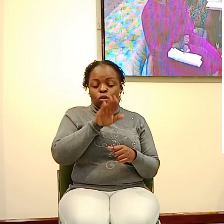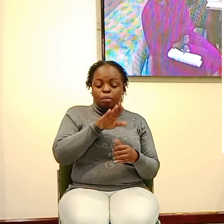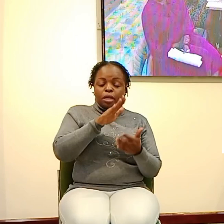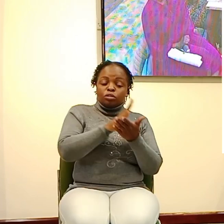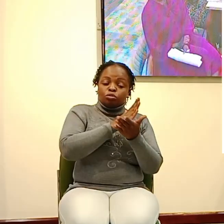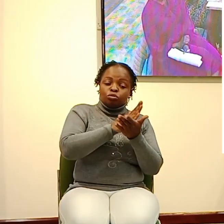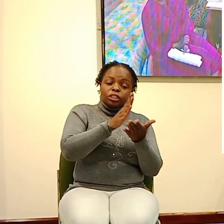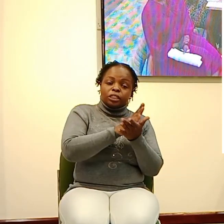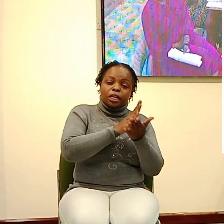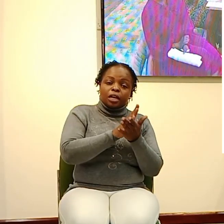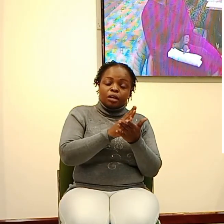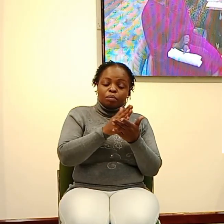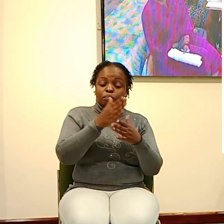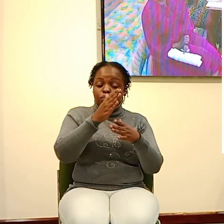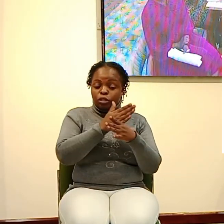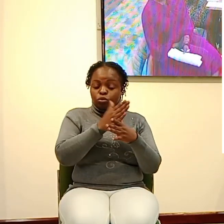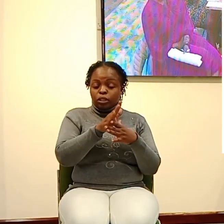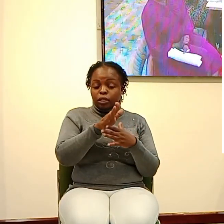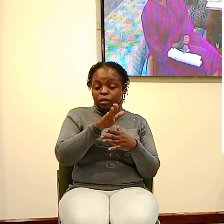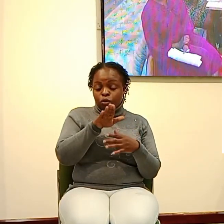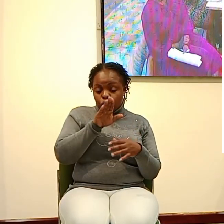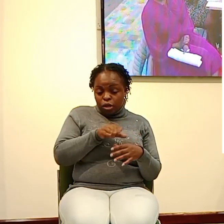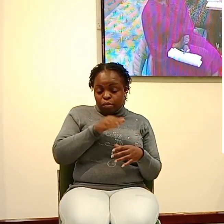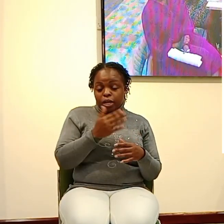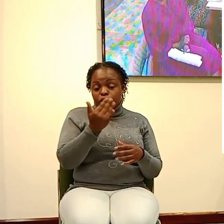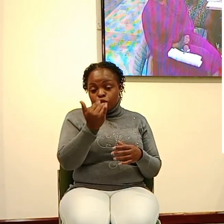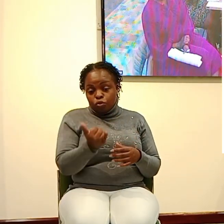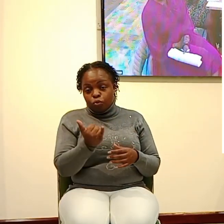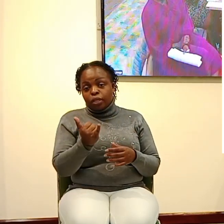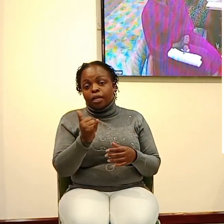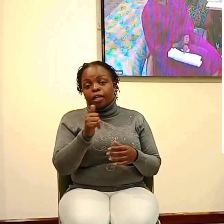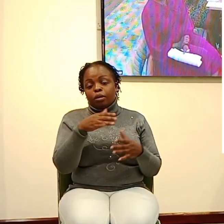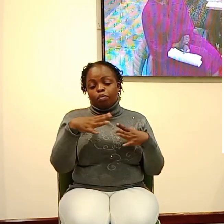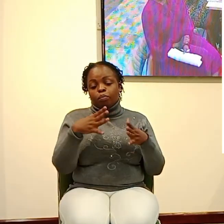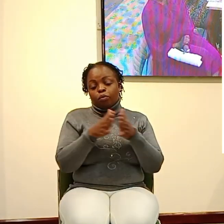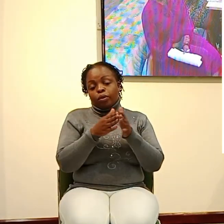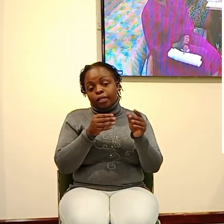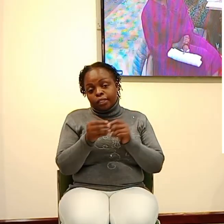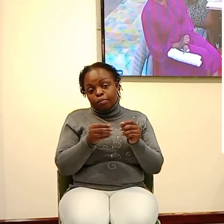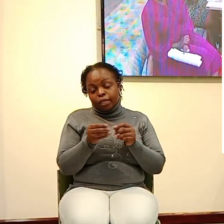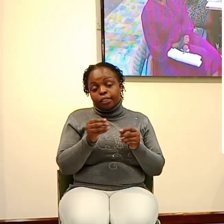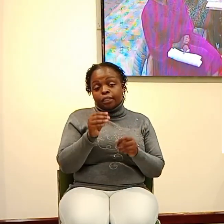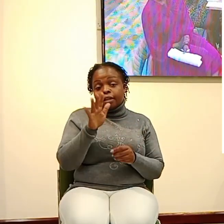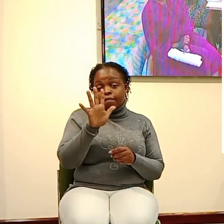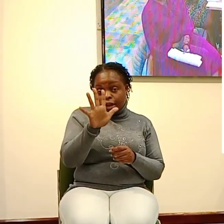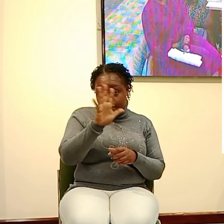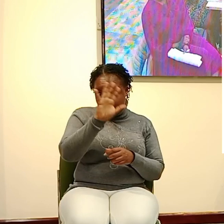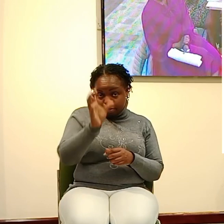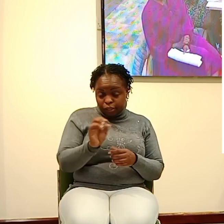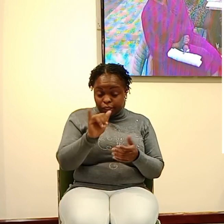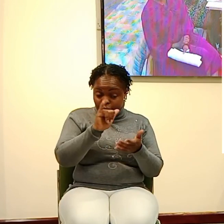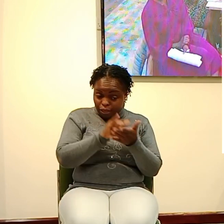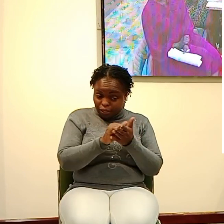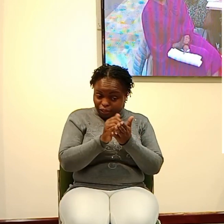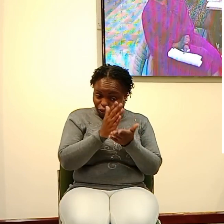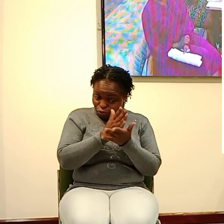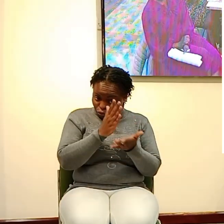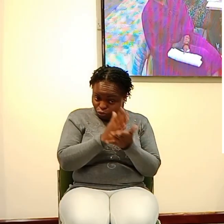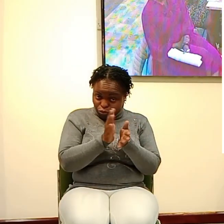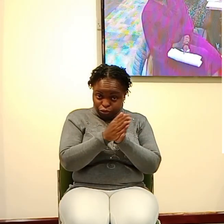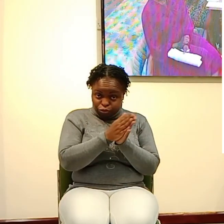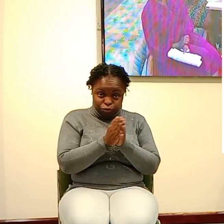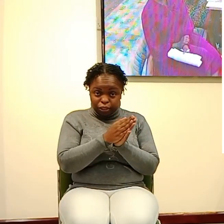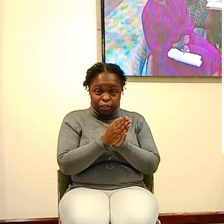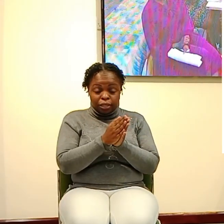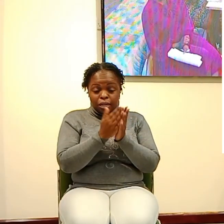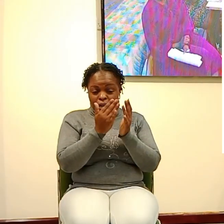between women, youth, and persons with disabilities, 5%. This is a true story. I don't even want to say who it was because he